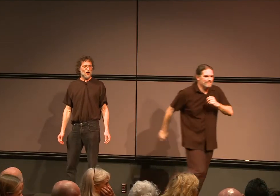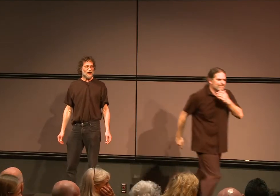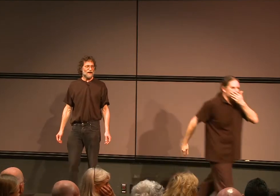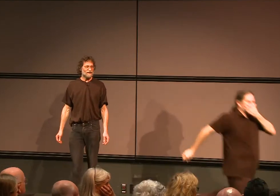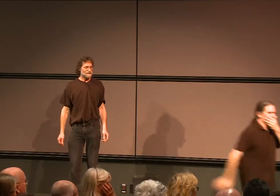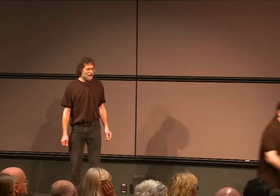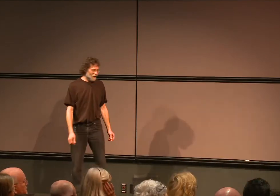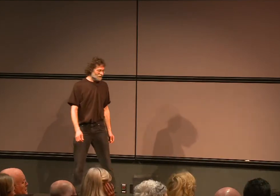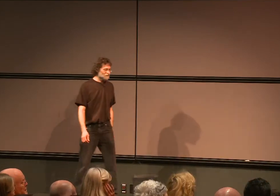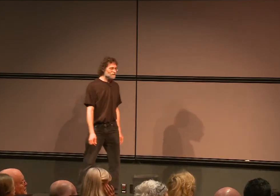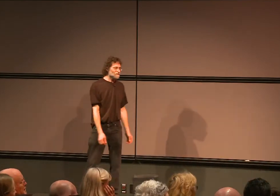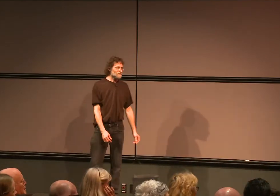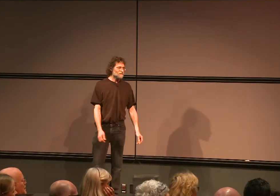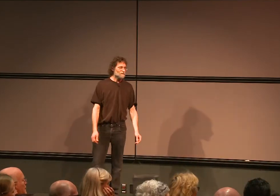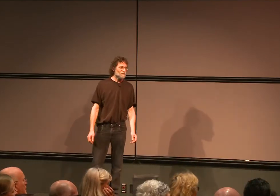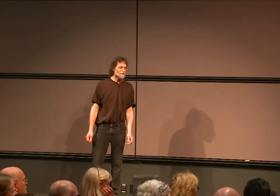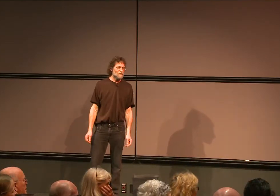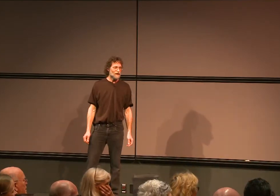Okay, now.